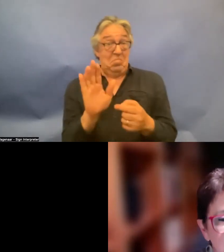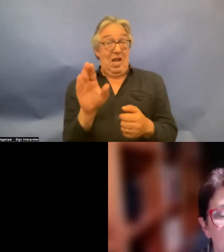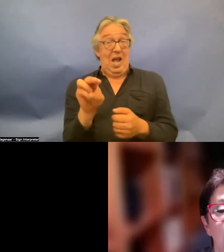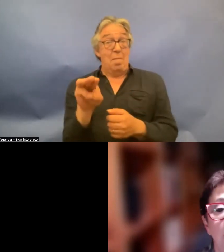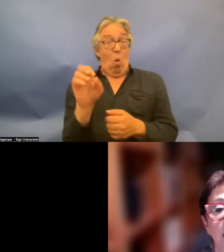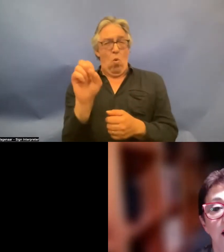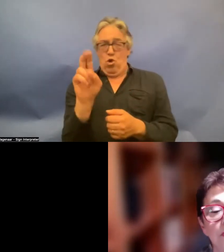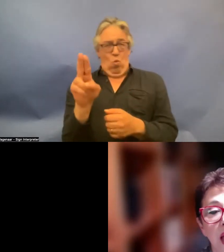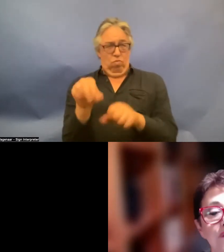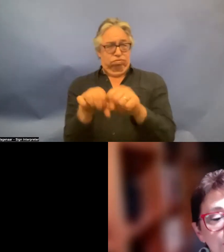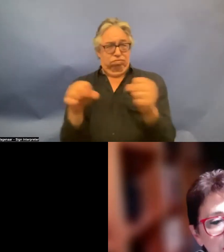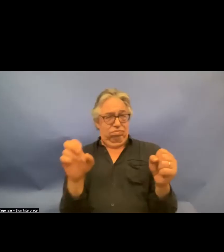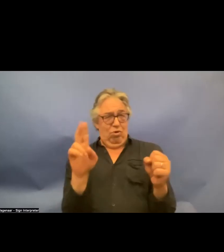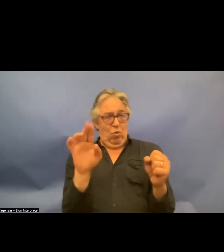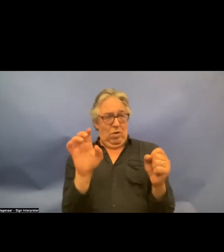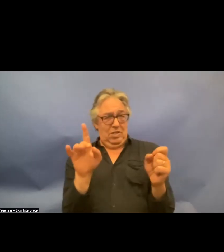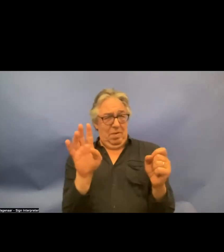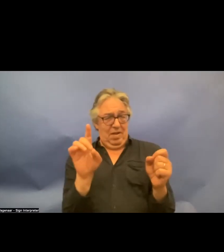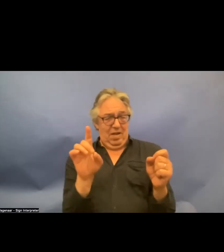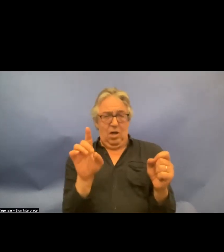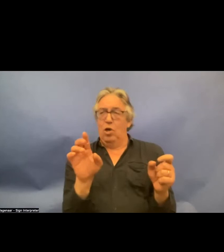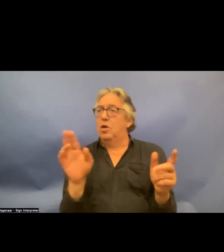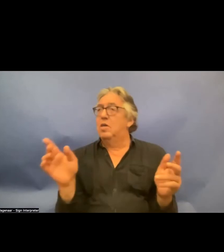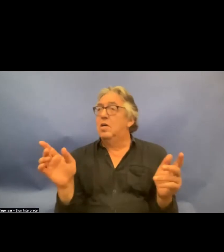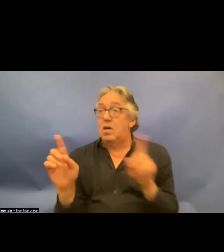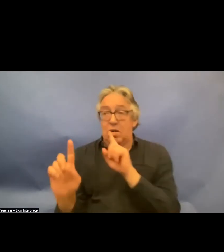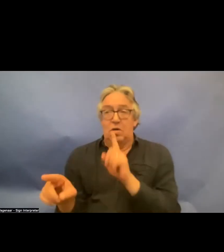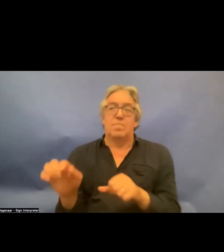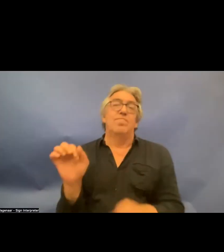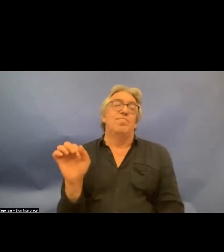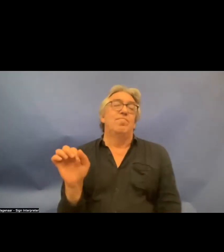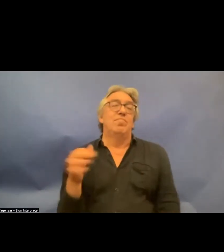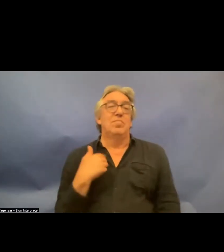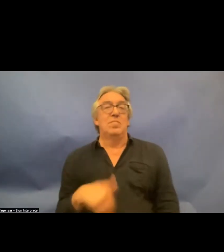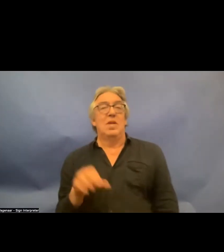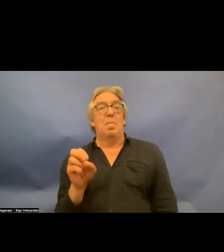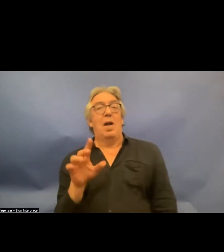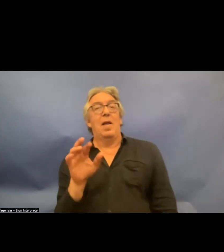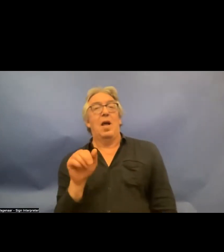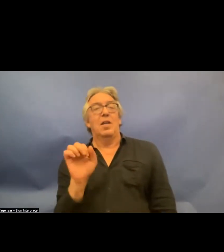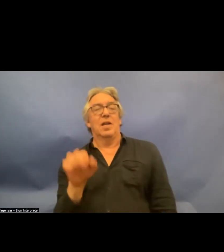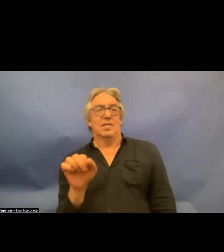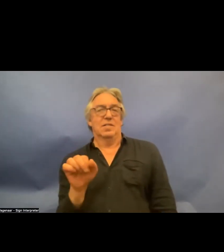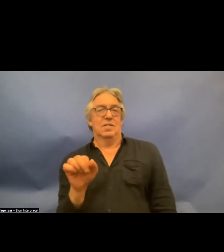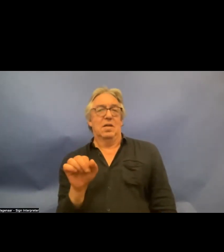course. After pandemic, we are really committed to, of course,